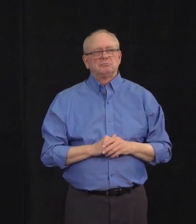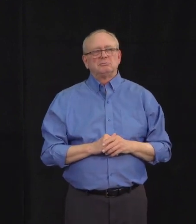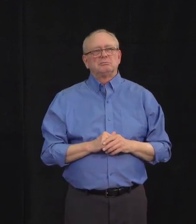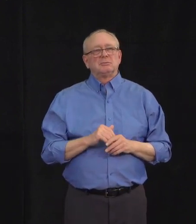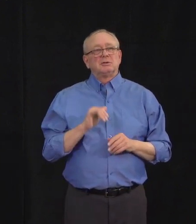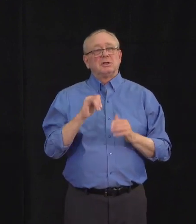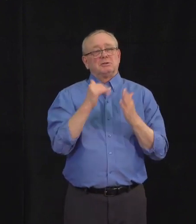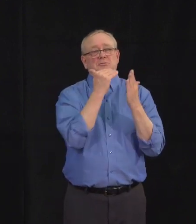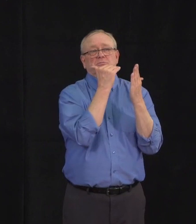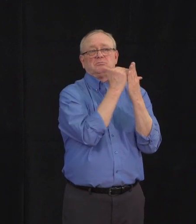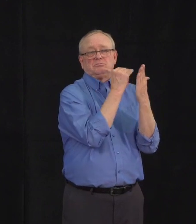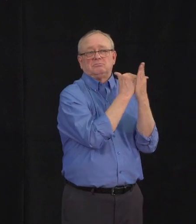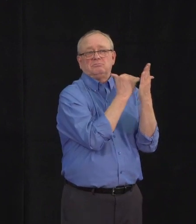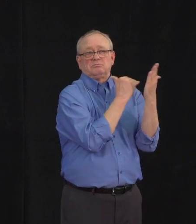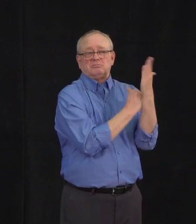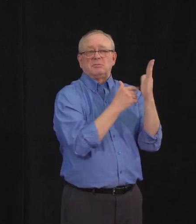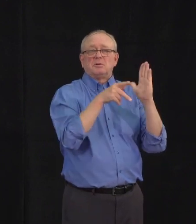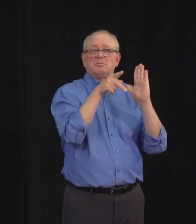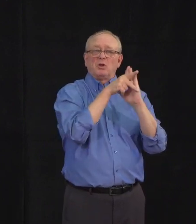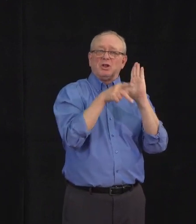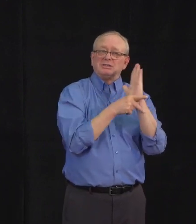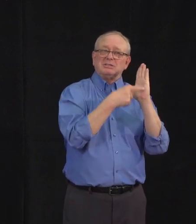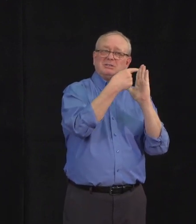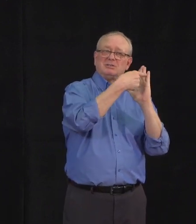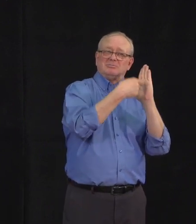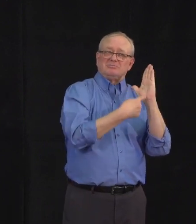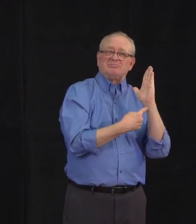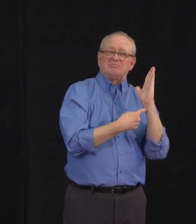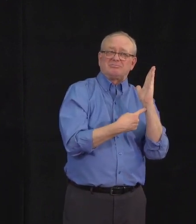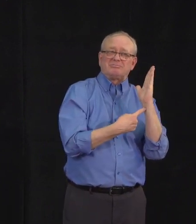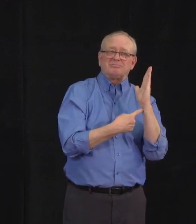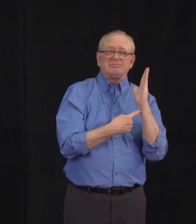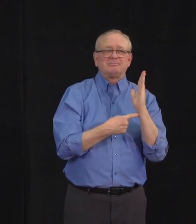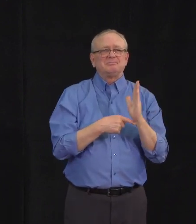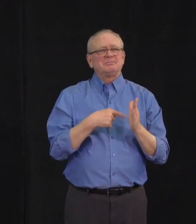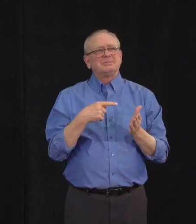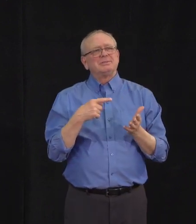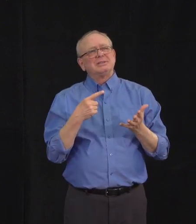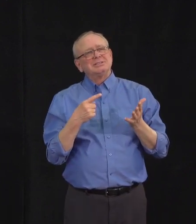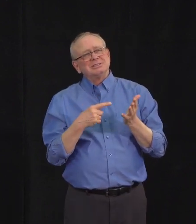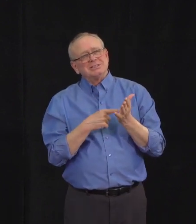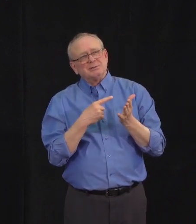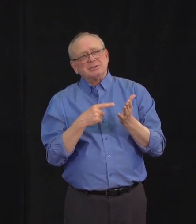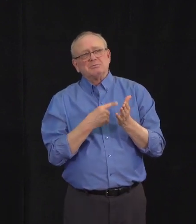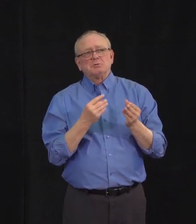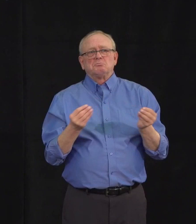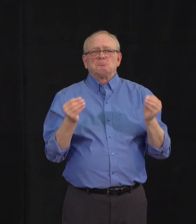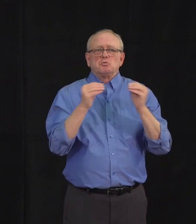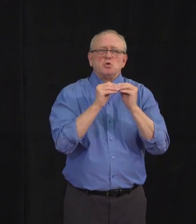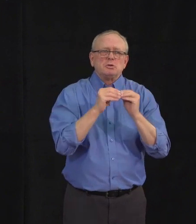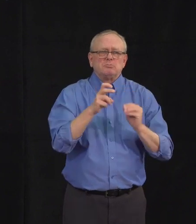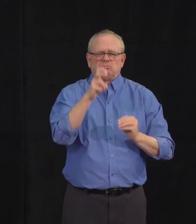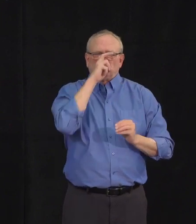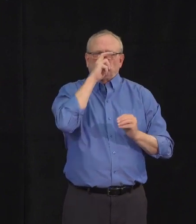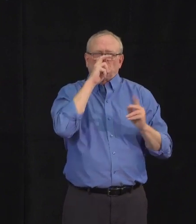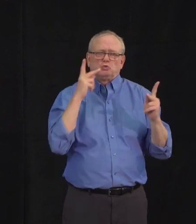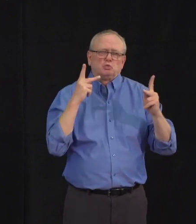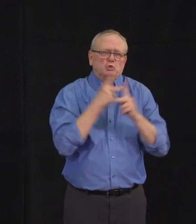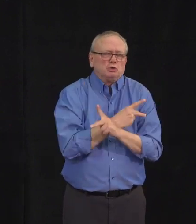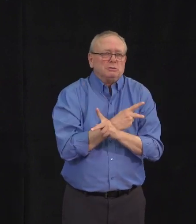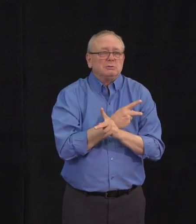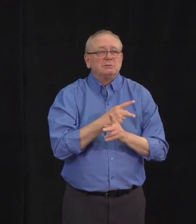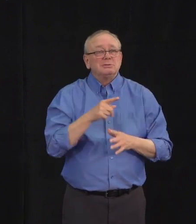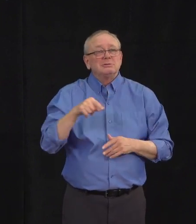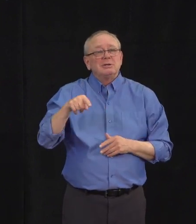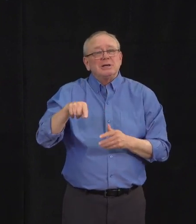was intended, particularly for palliative and end-of-life visitation. We expect that individuals who are dying